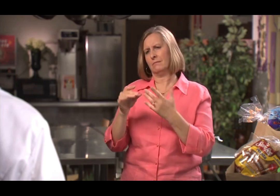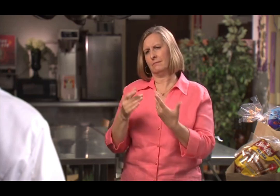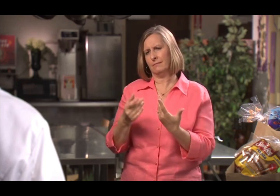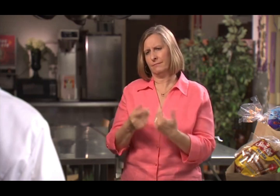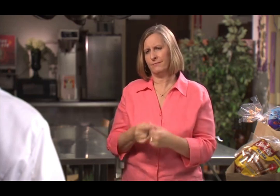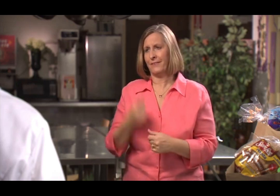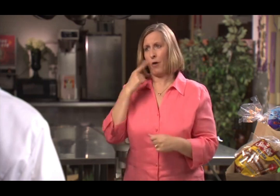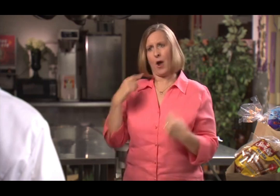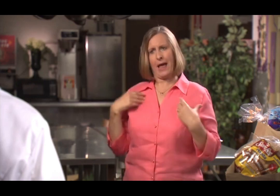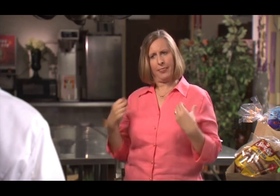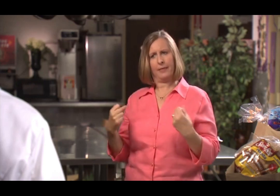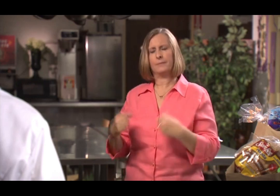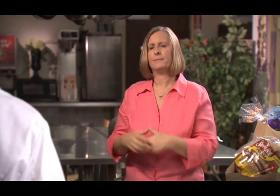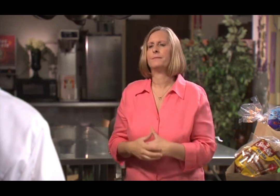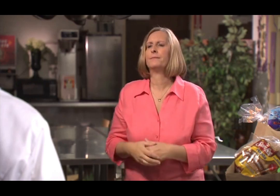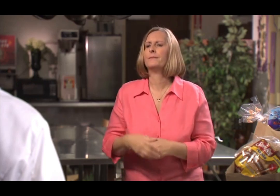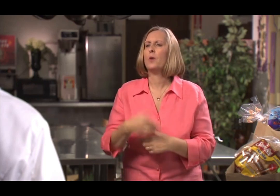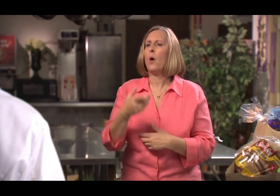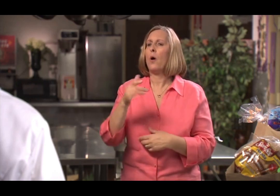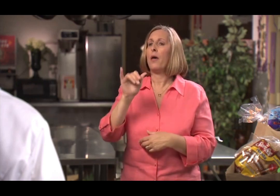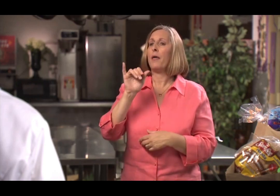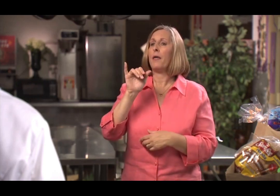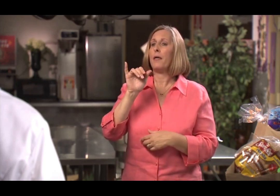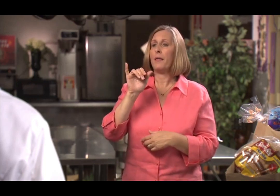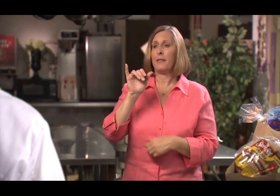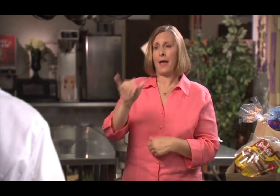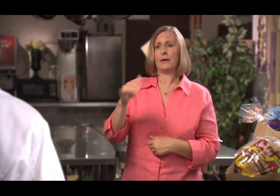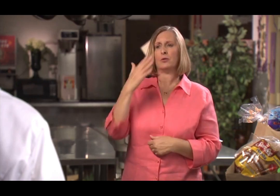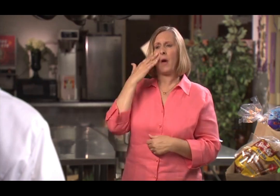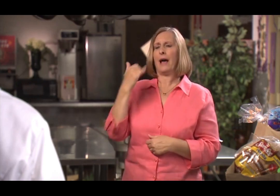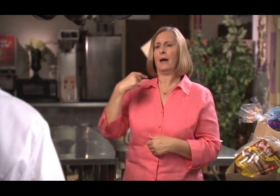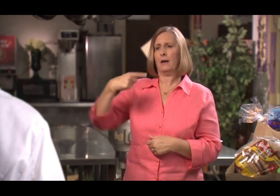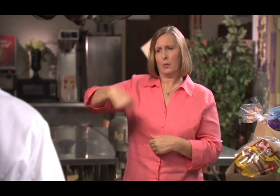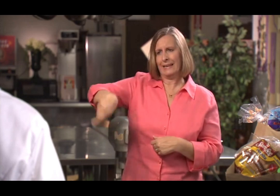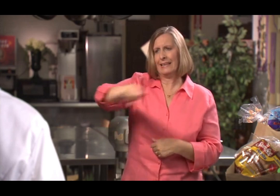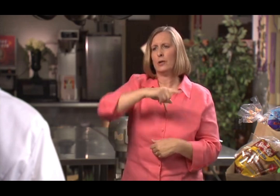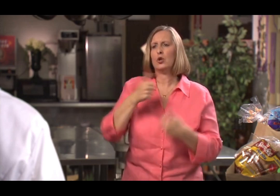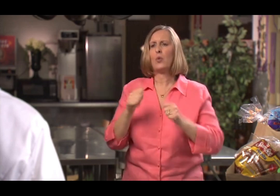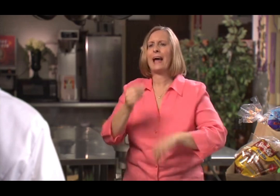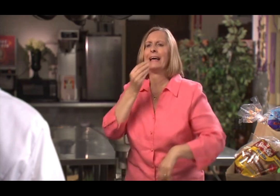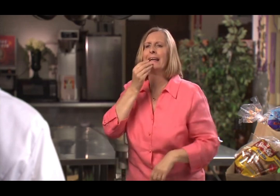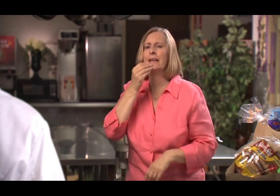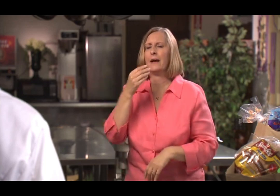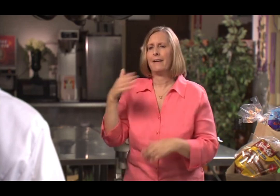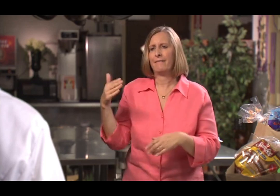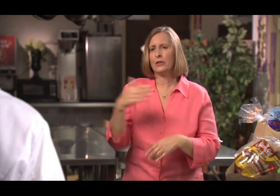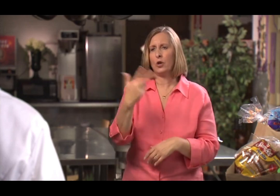that reason, we should try to eat 3 ounces of fish 1 or 2 times a week.